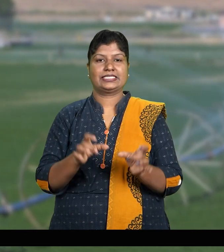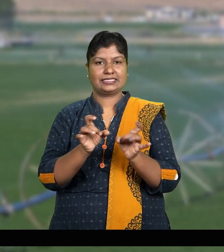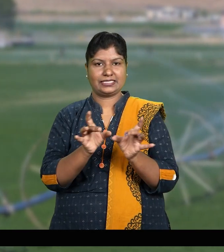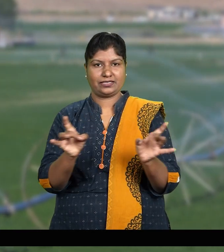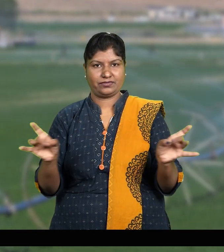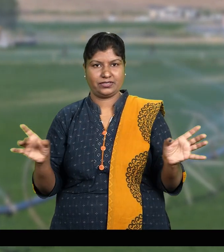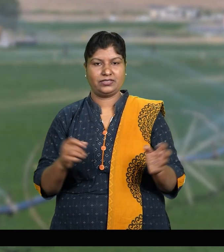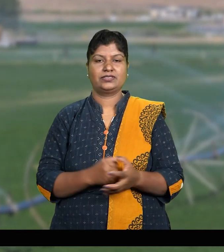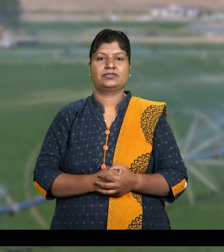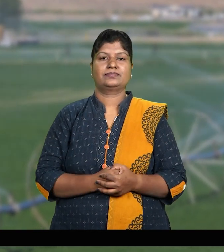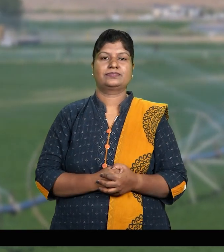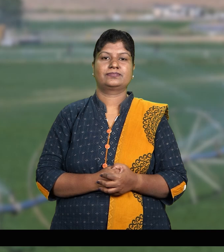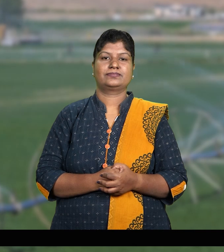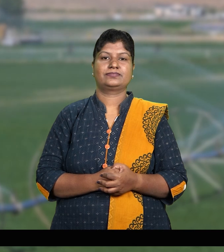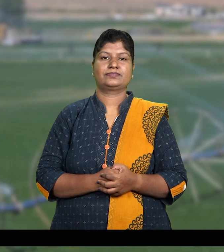Diwali,